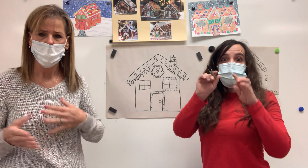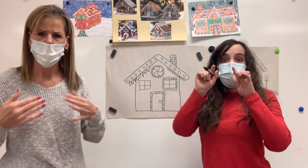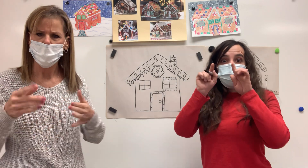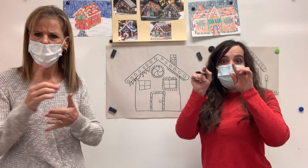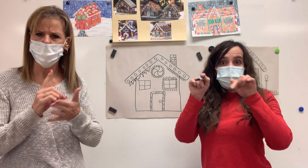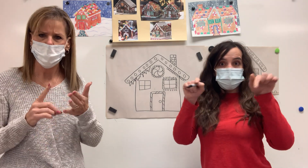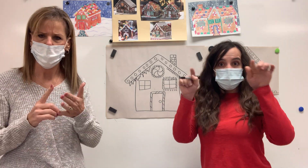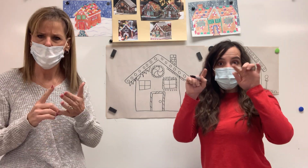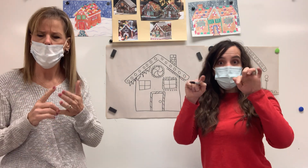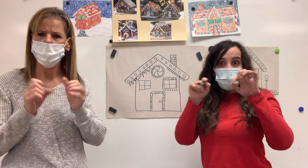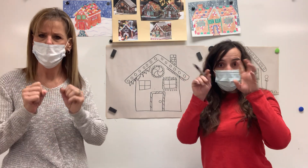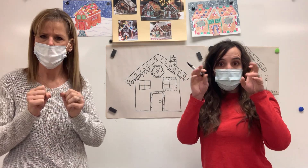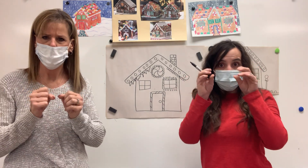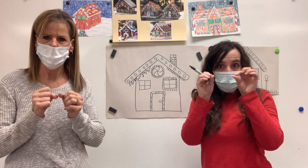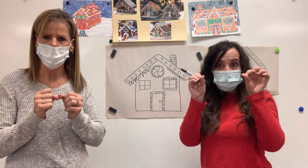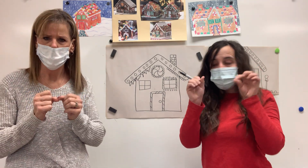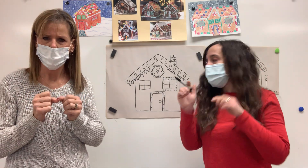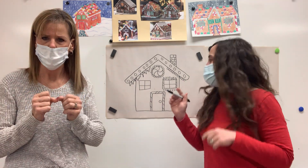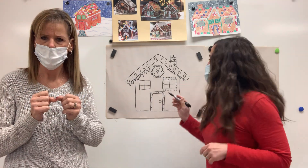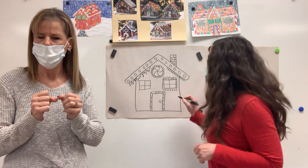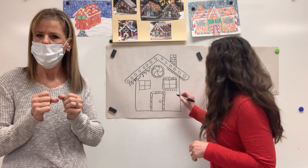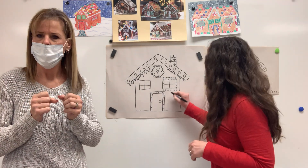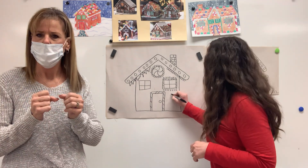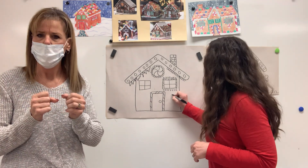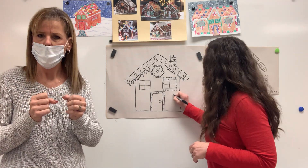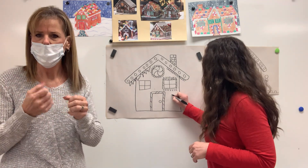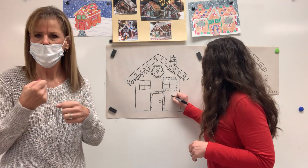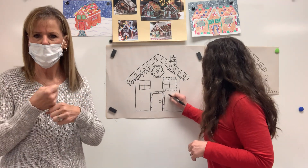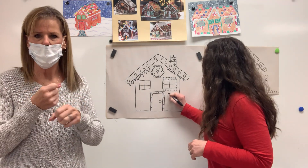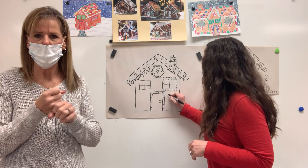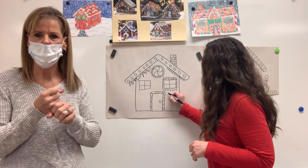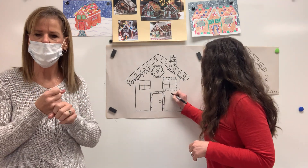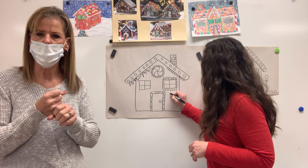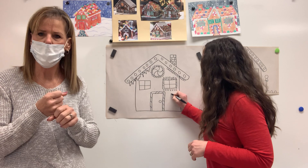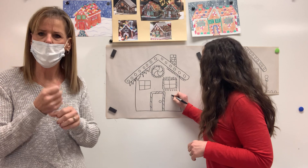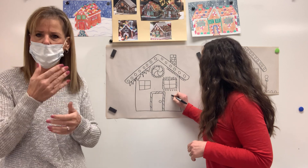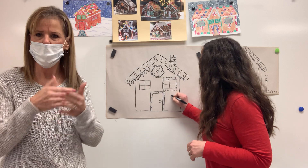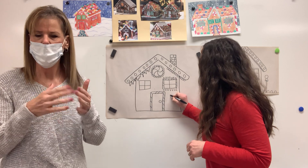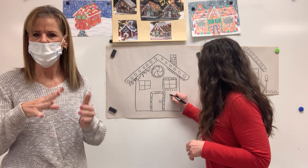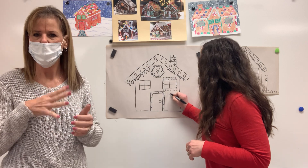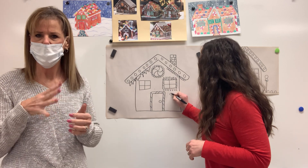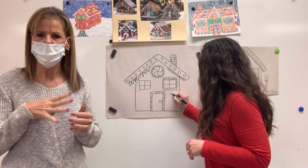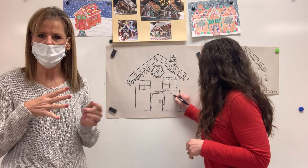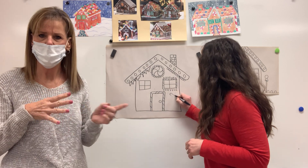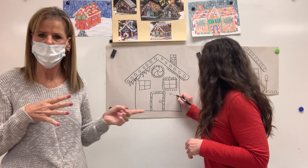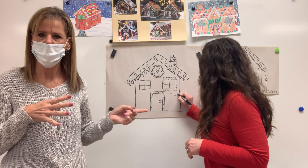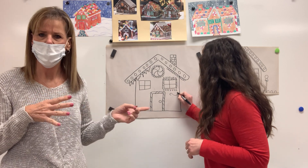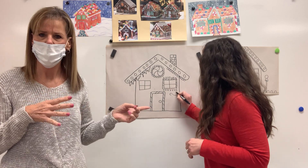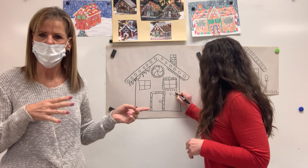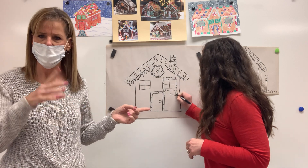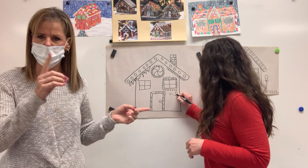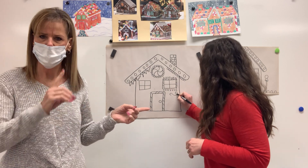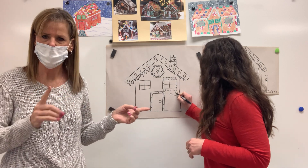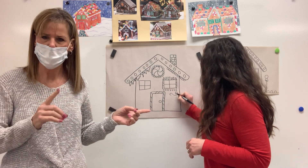could pretend like you're drawing with frosting with that skinny tip. I could make like some fancy designs like